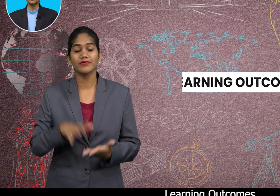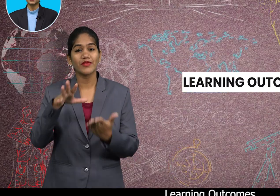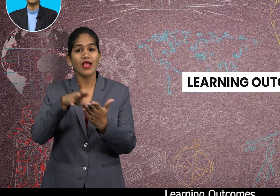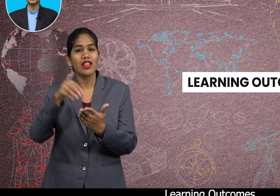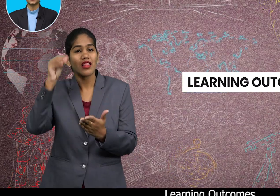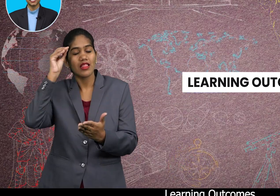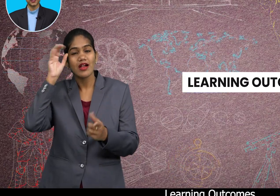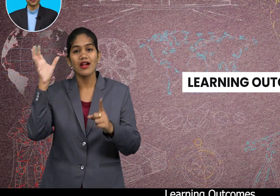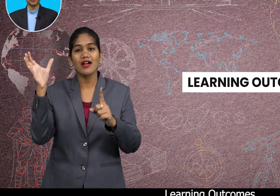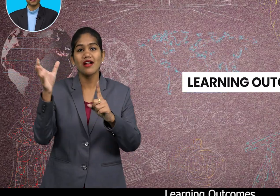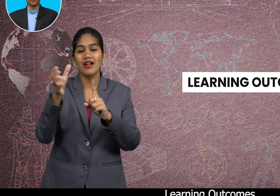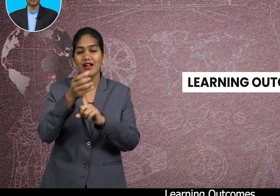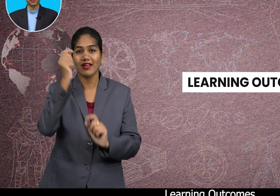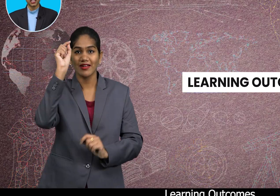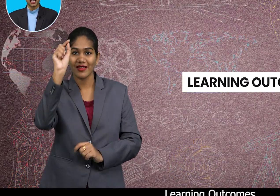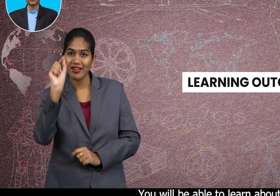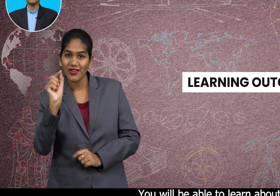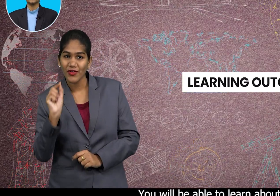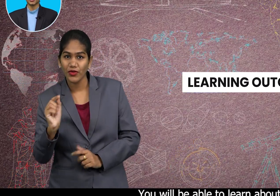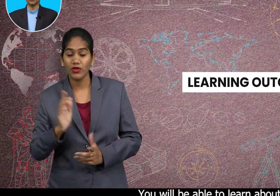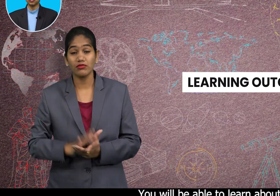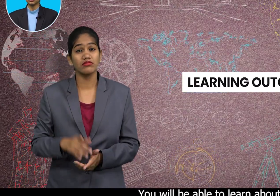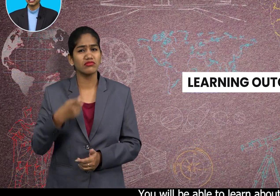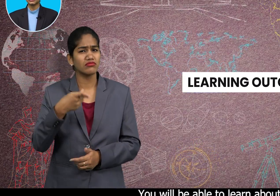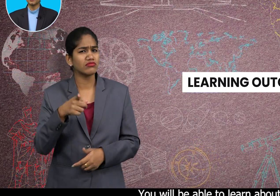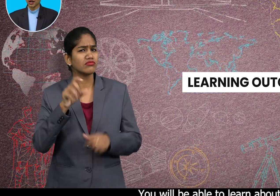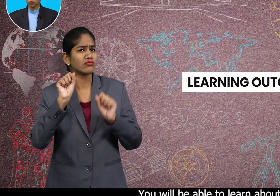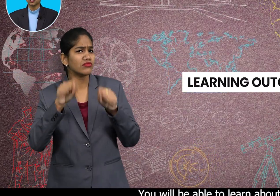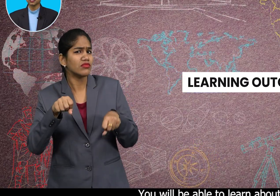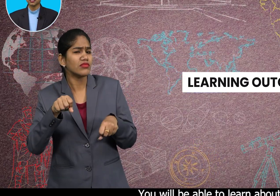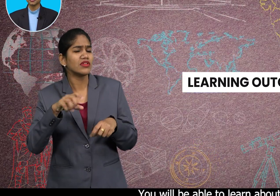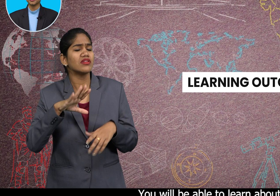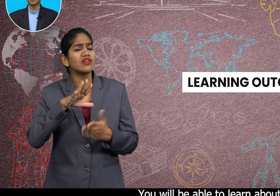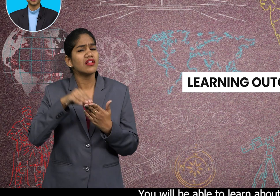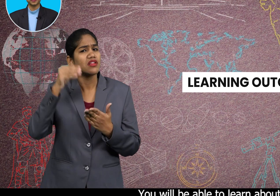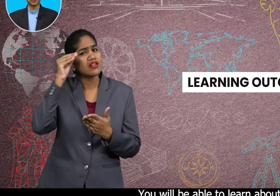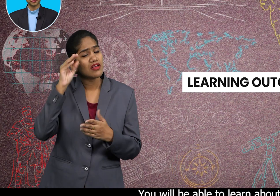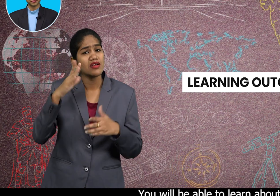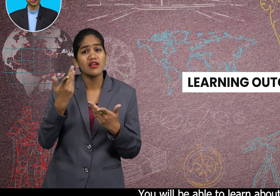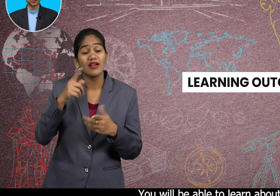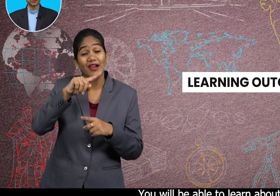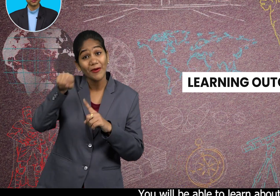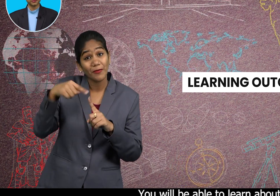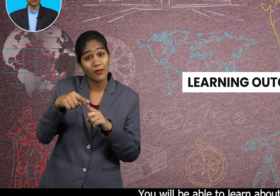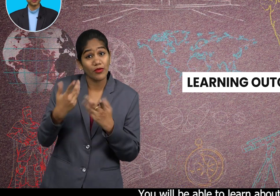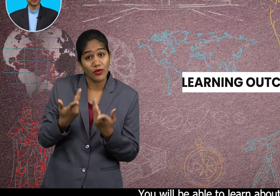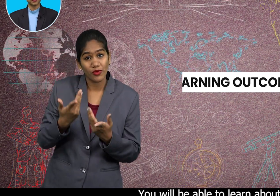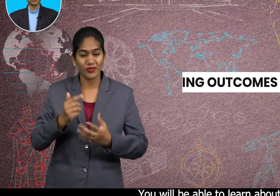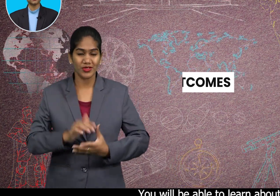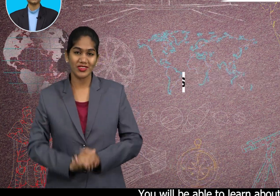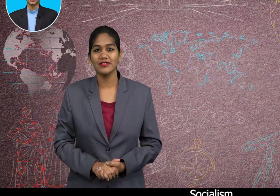Learning outcomes. You will be able to learn about